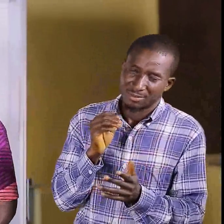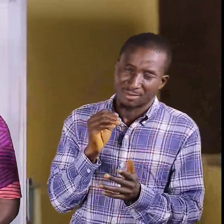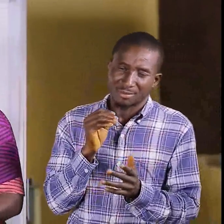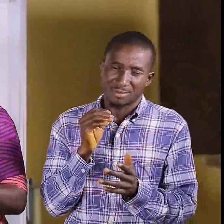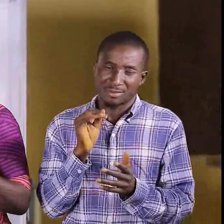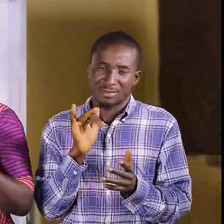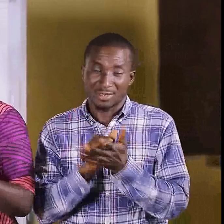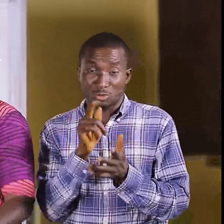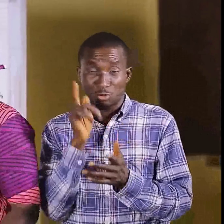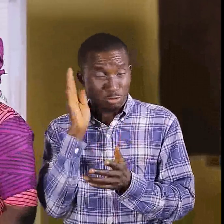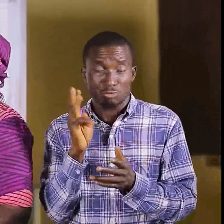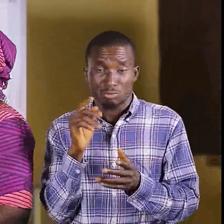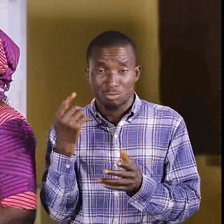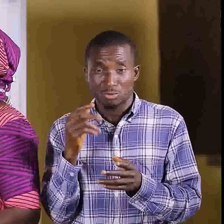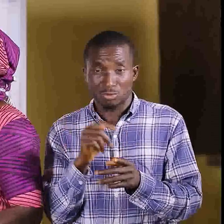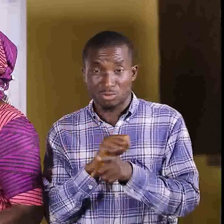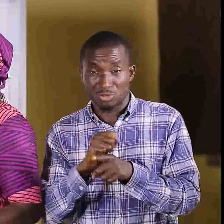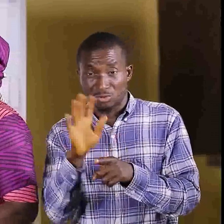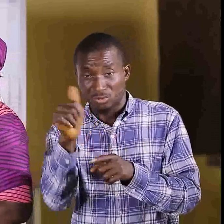treat yourself accordingly.